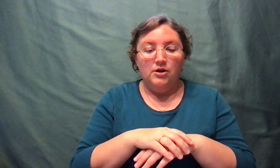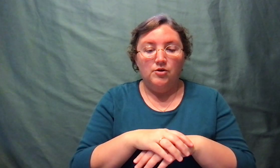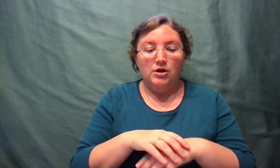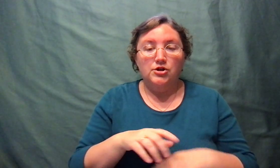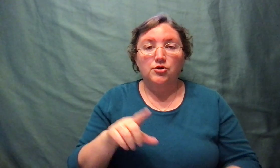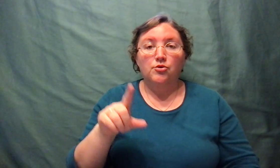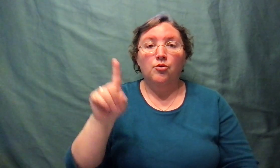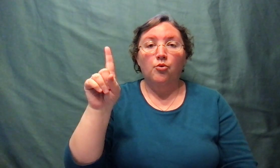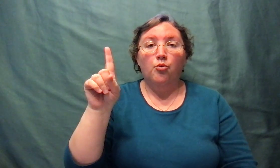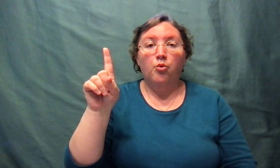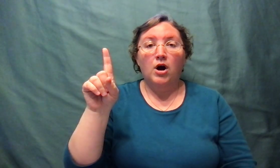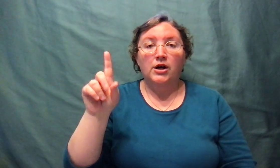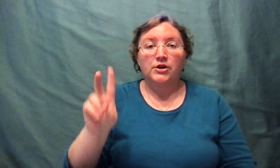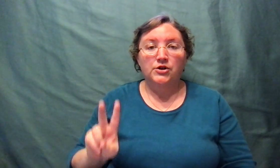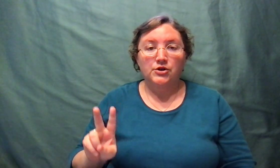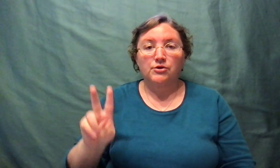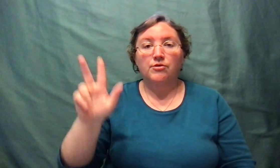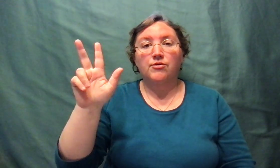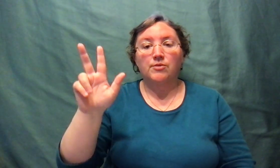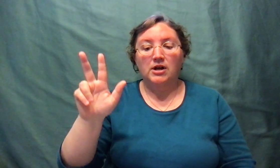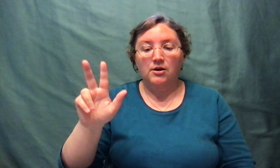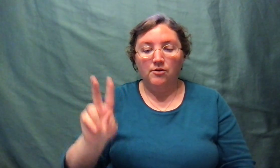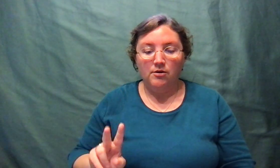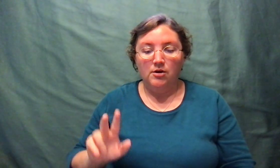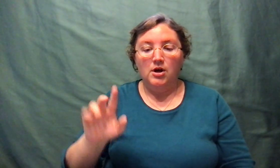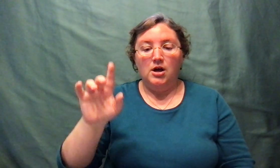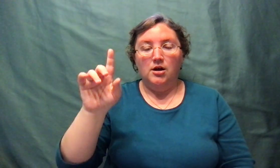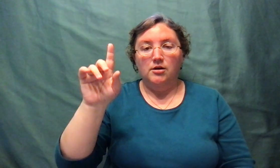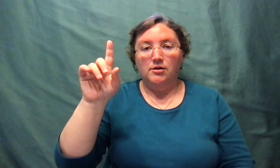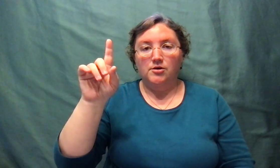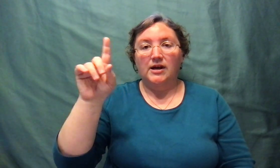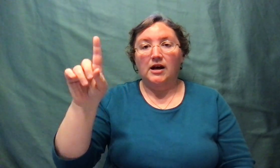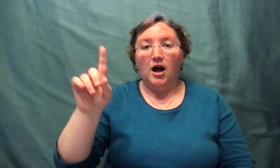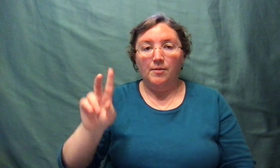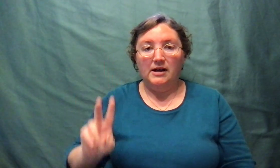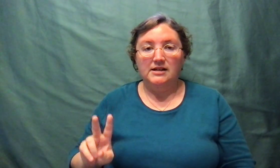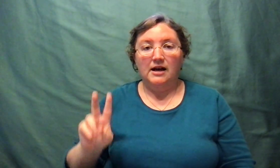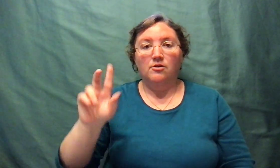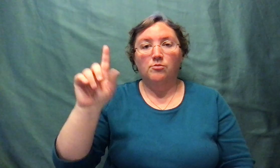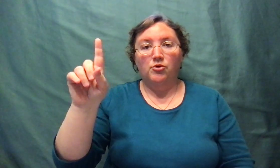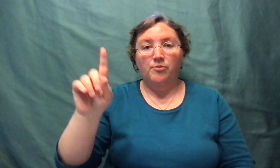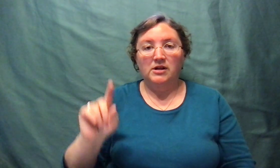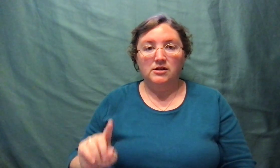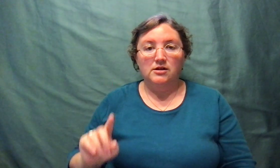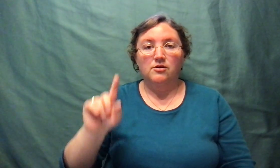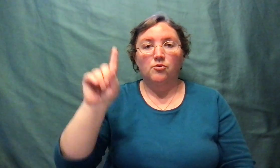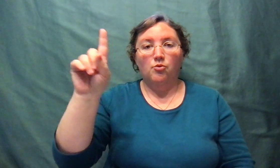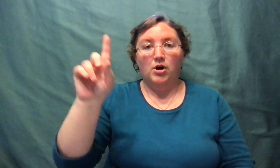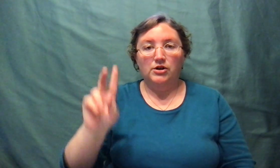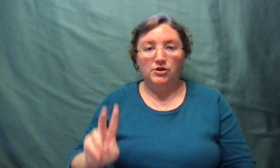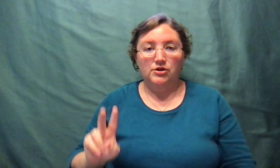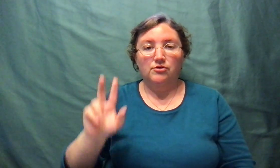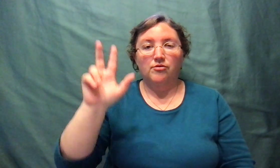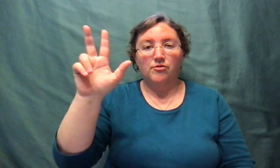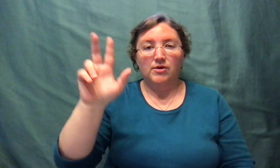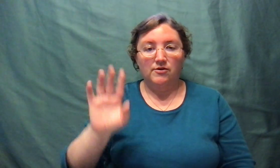You could do 1, 2, 3, doing an up and down movement. 1, 2, 3,